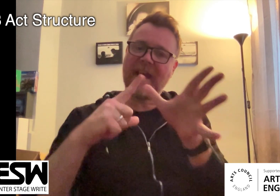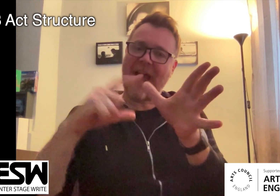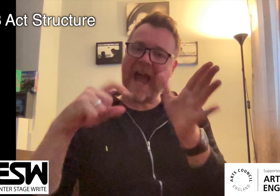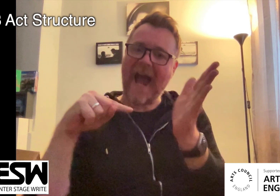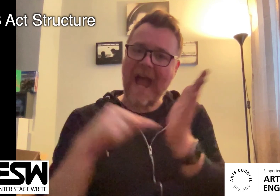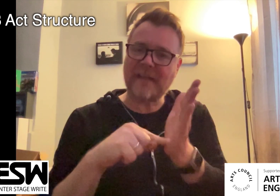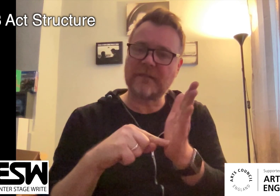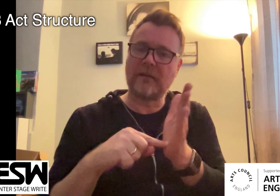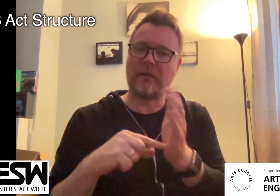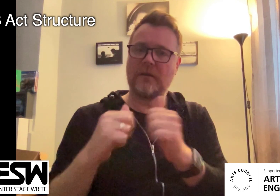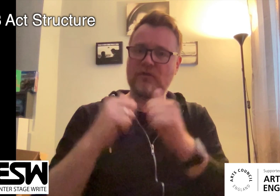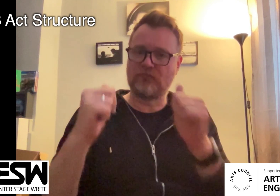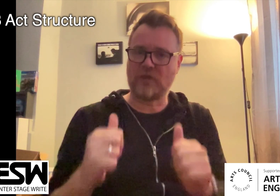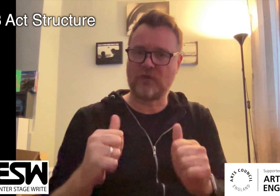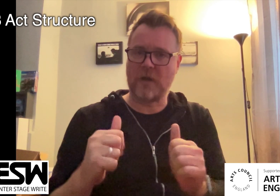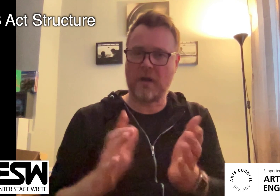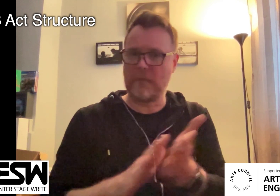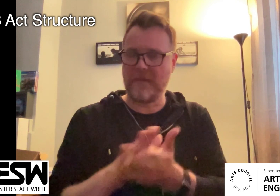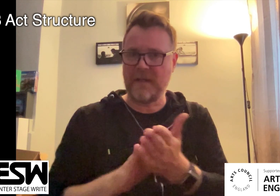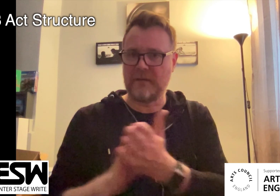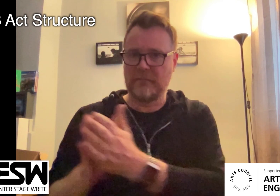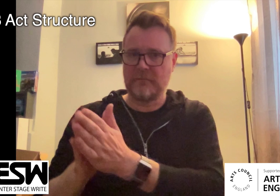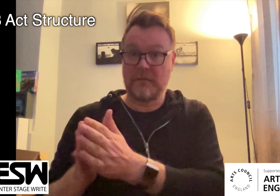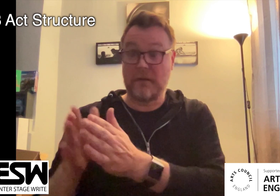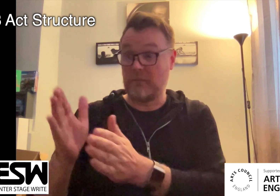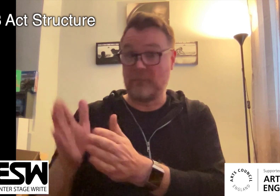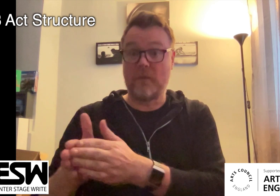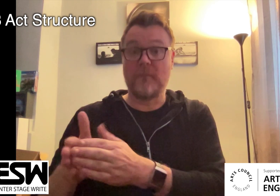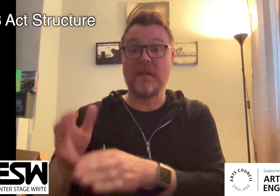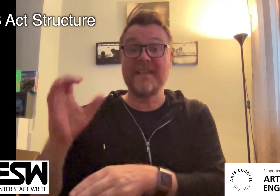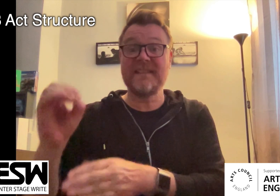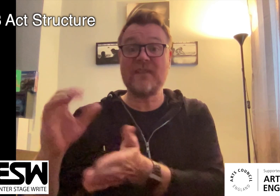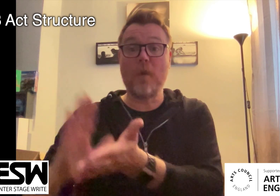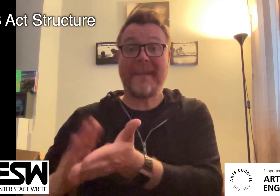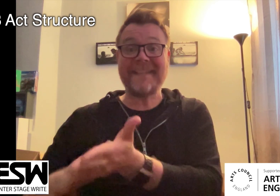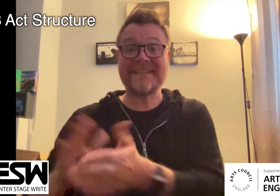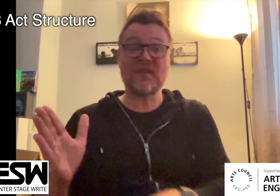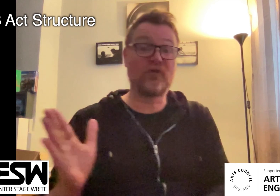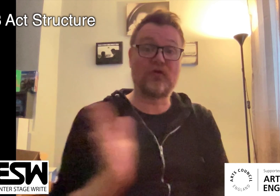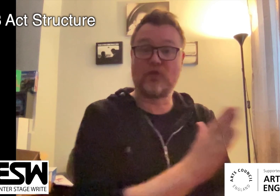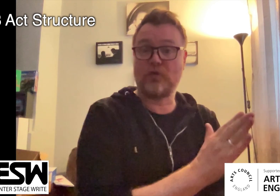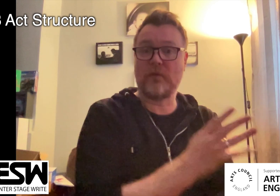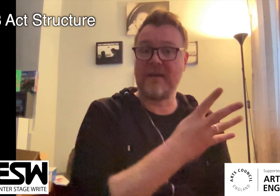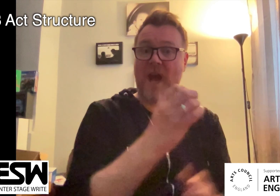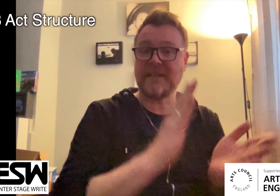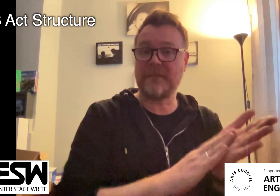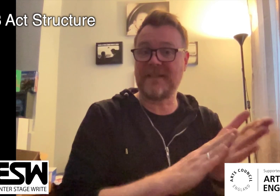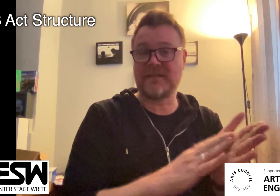3-act structure. That means that the story from 0 minutes to 90 minutes